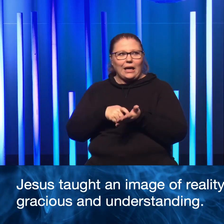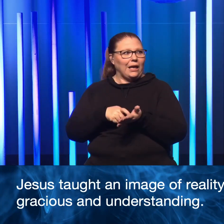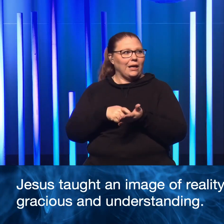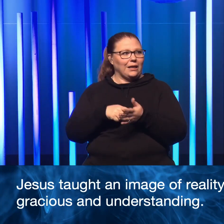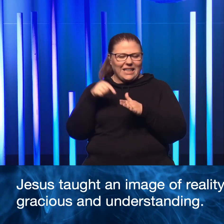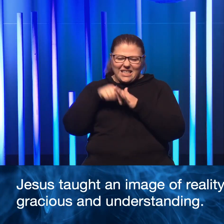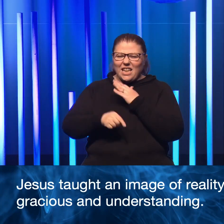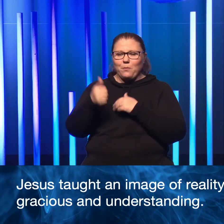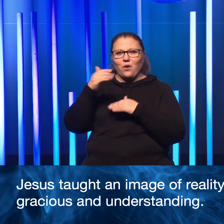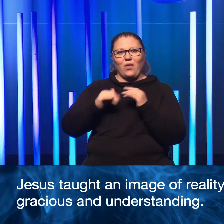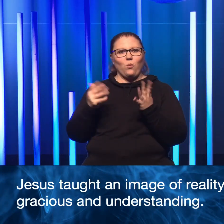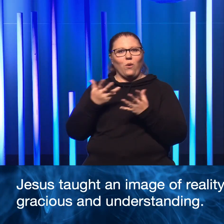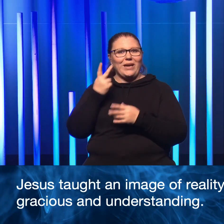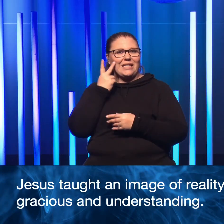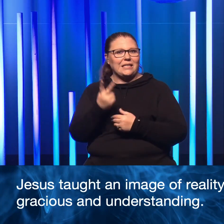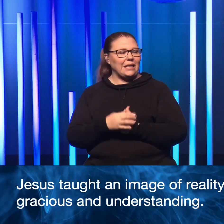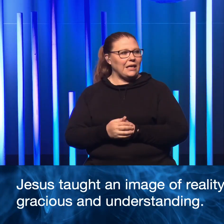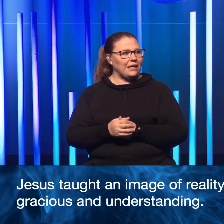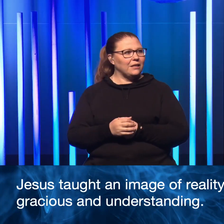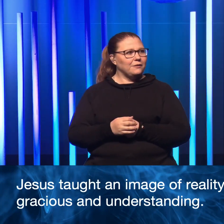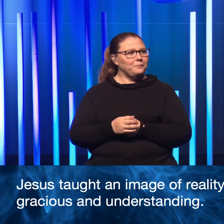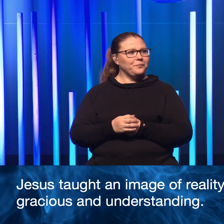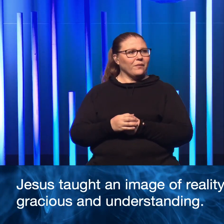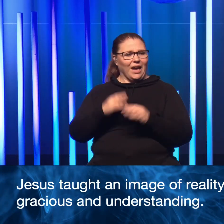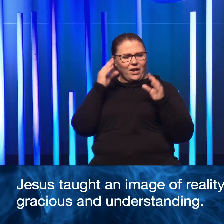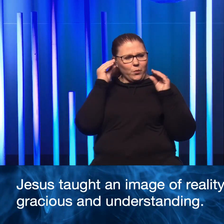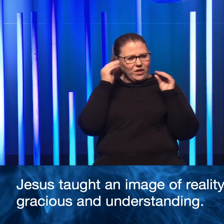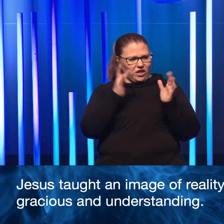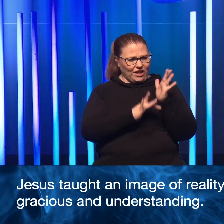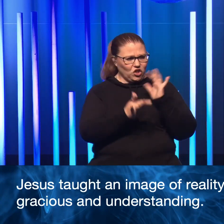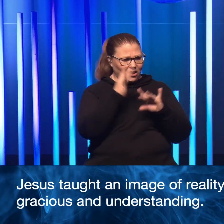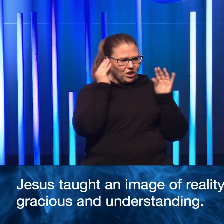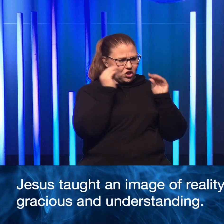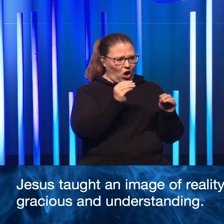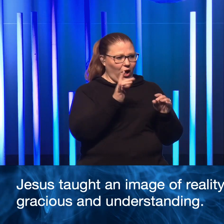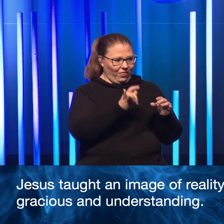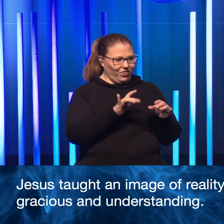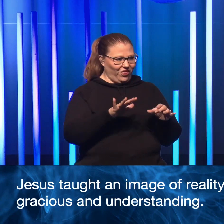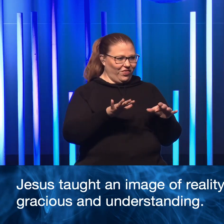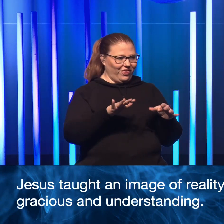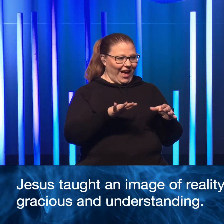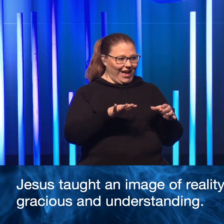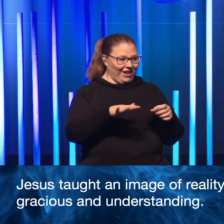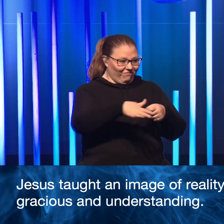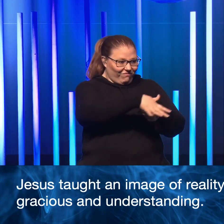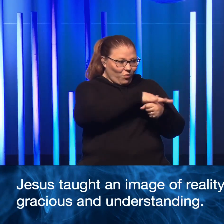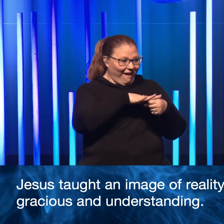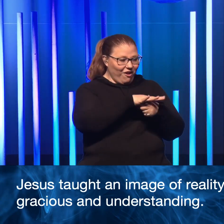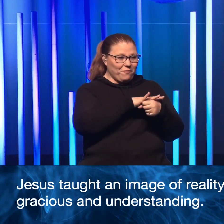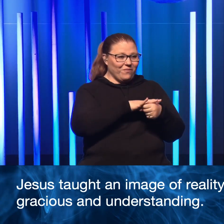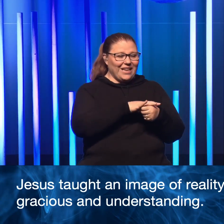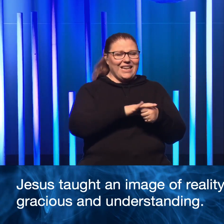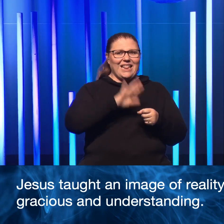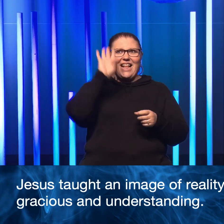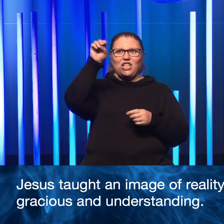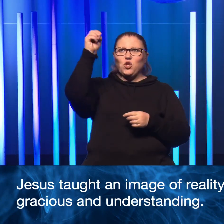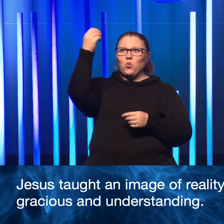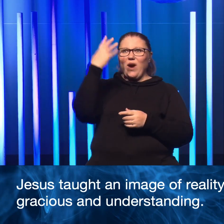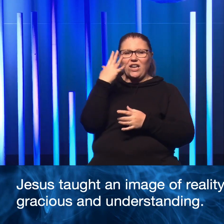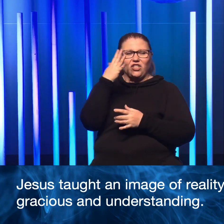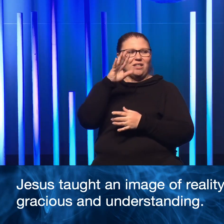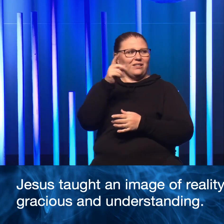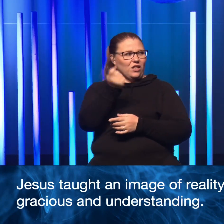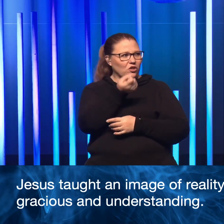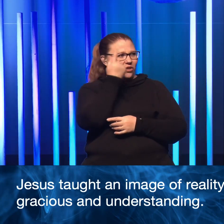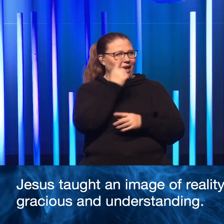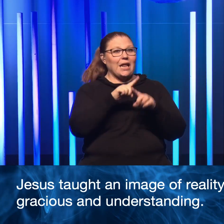he would teach that this realm, that this spirit, is ultimately gracious and understanding. So totally different